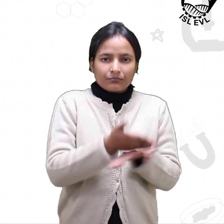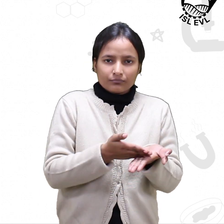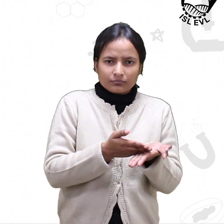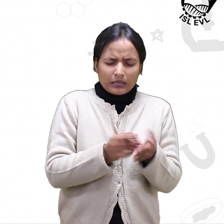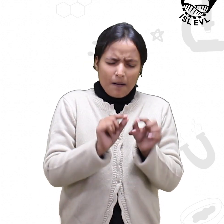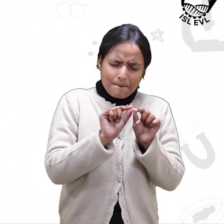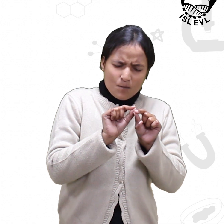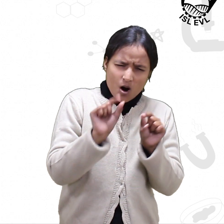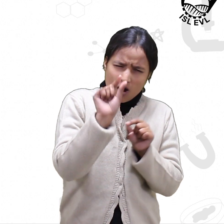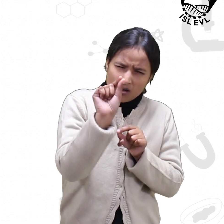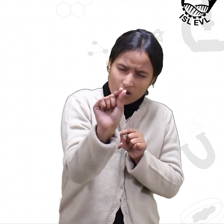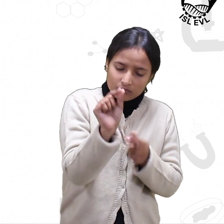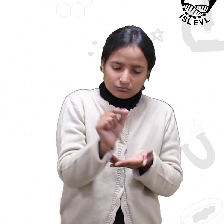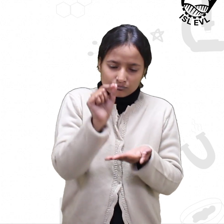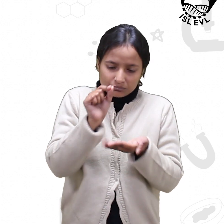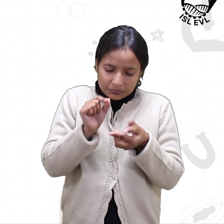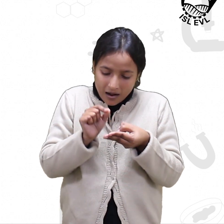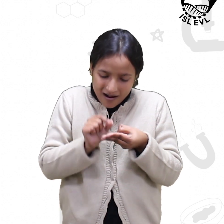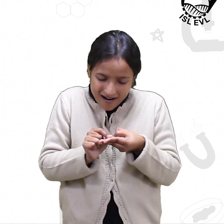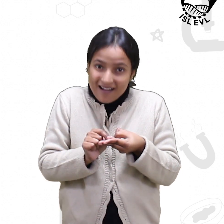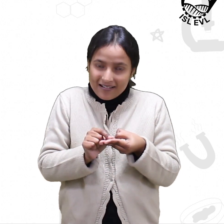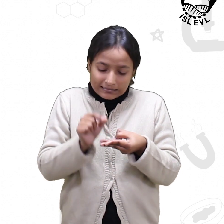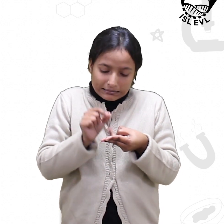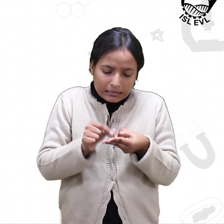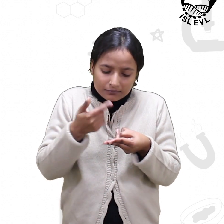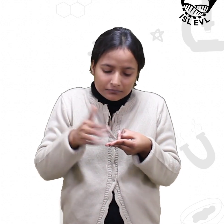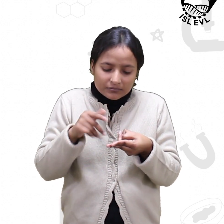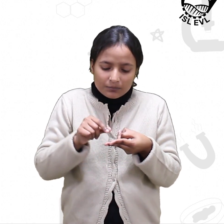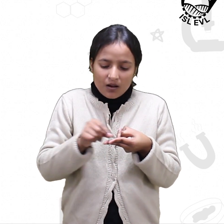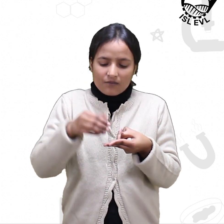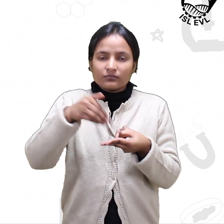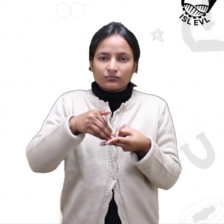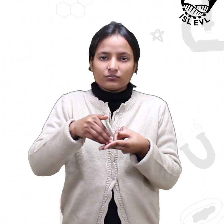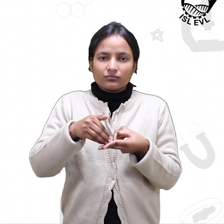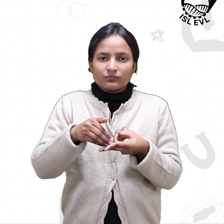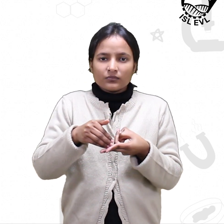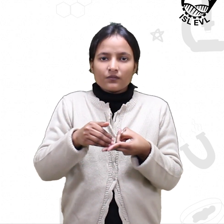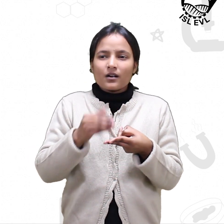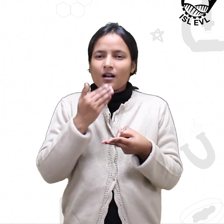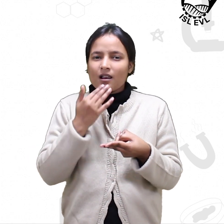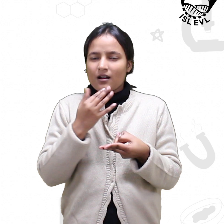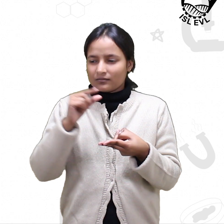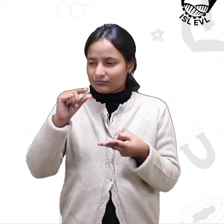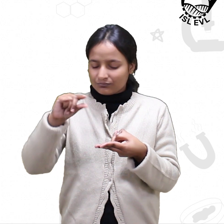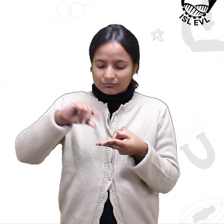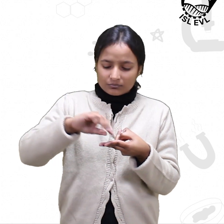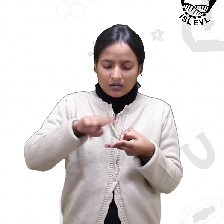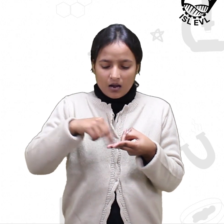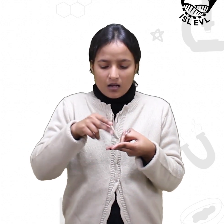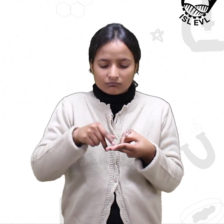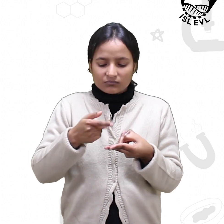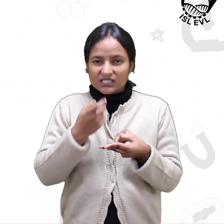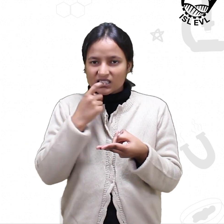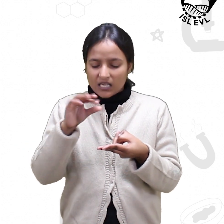dishes, and with a very thin dissection equipment, you can cut them out in such a way that you can fillet them out like this, and their gut and